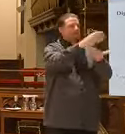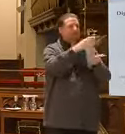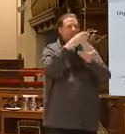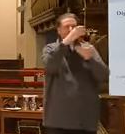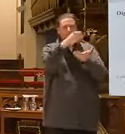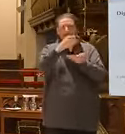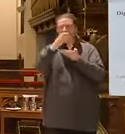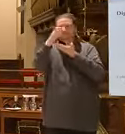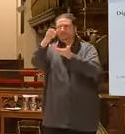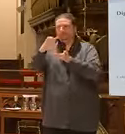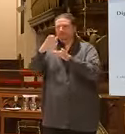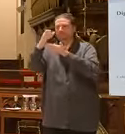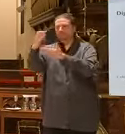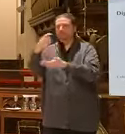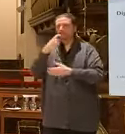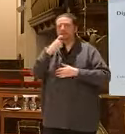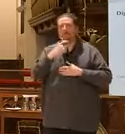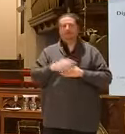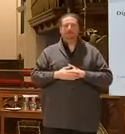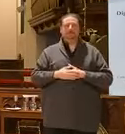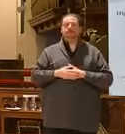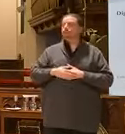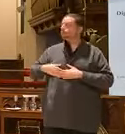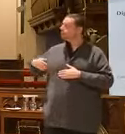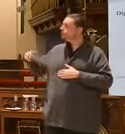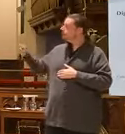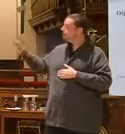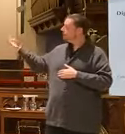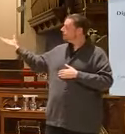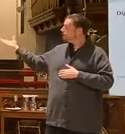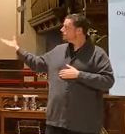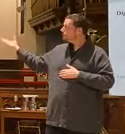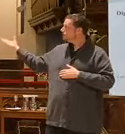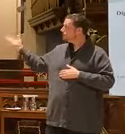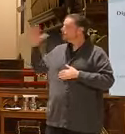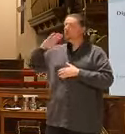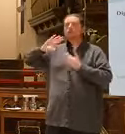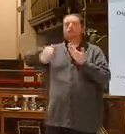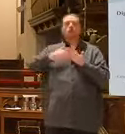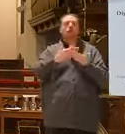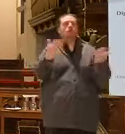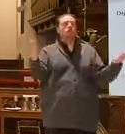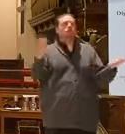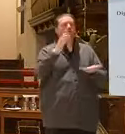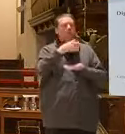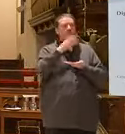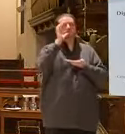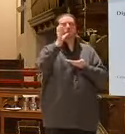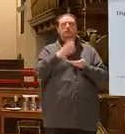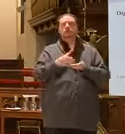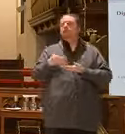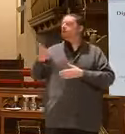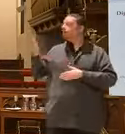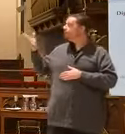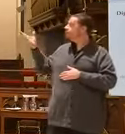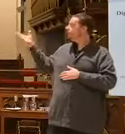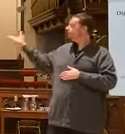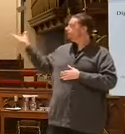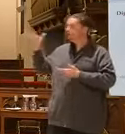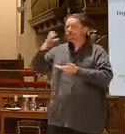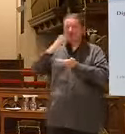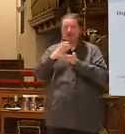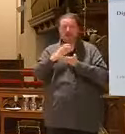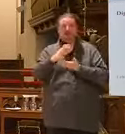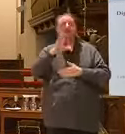his disciples, saying, "Take this, all of you, and drink from it, for this is the chalice of my